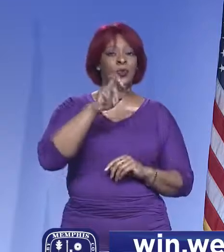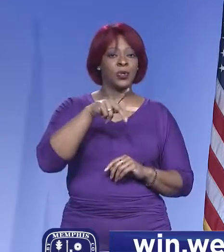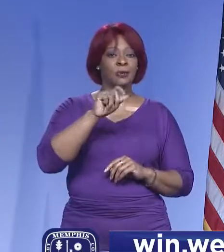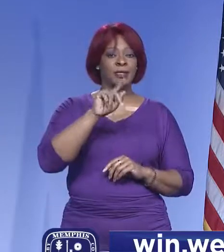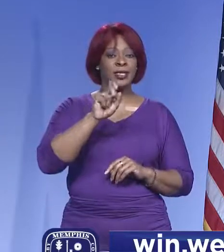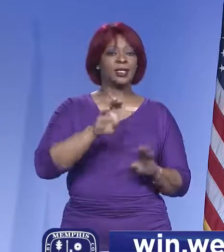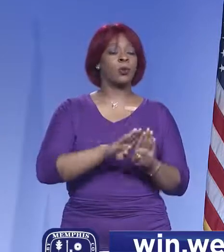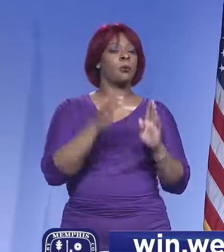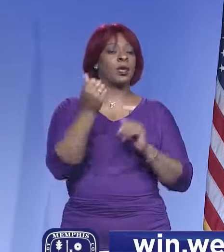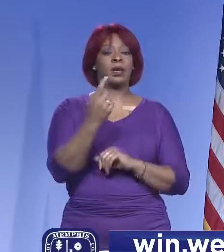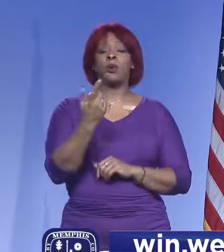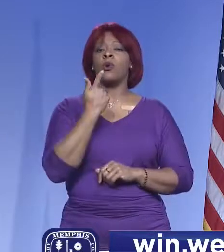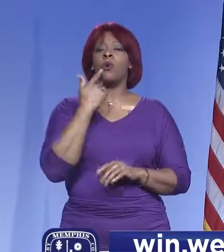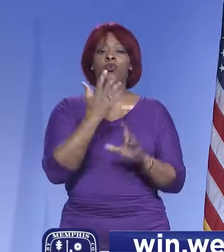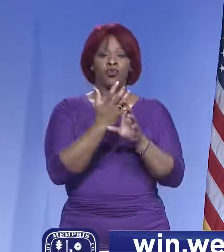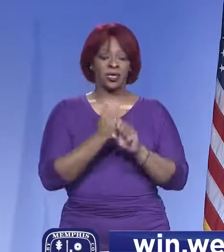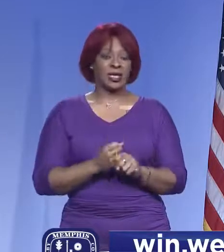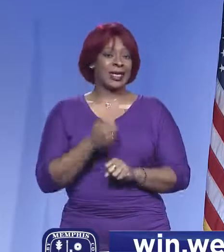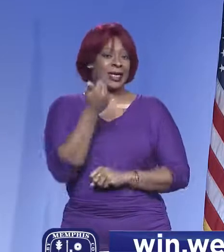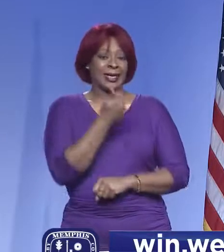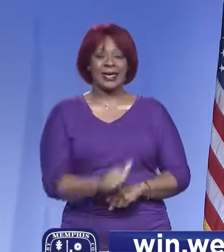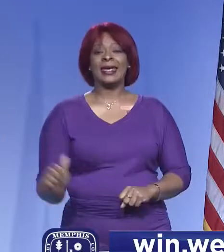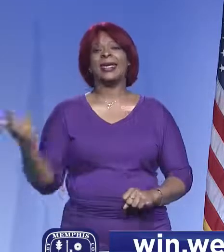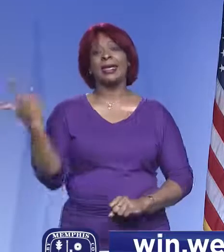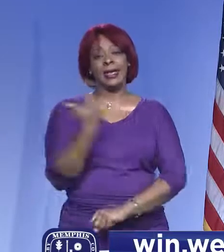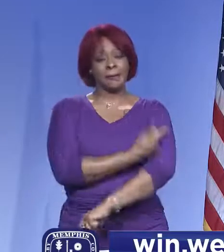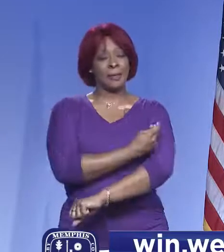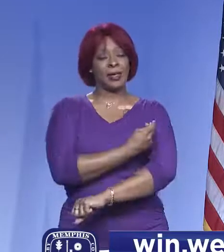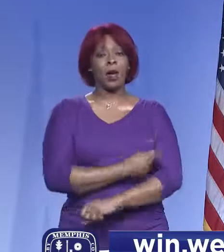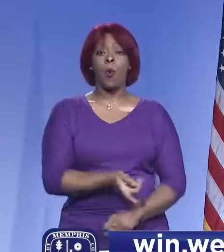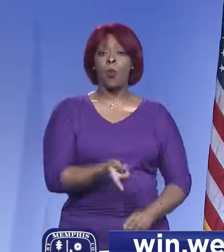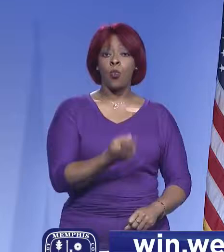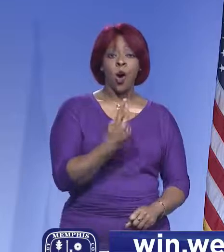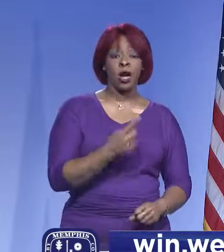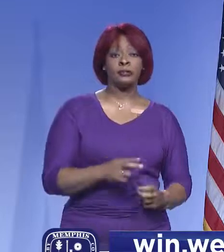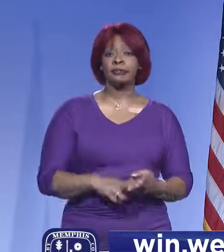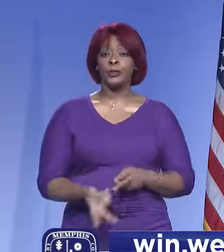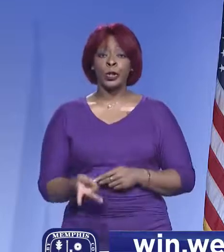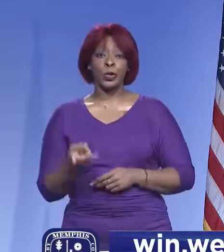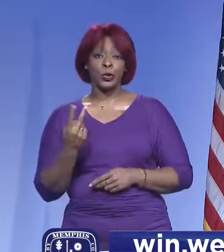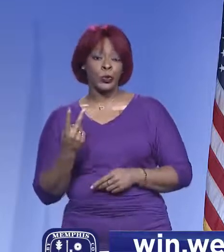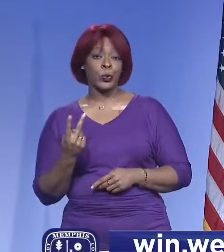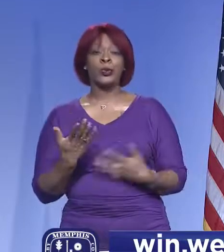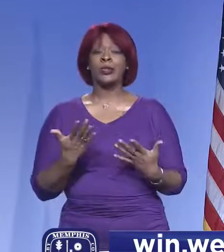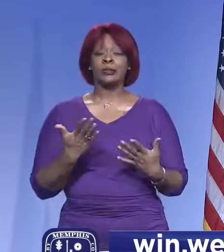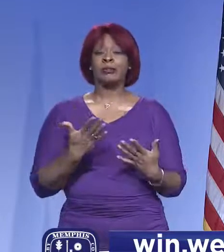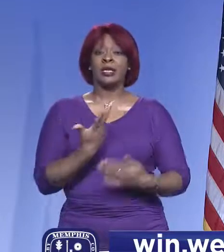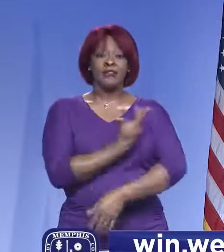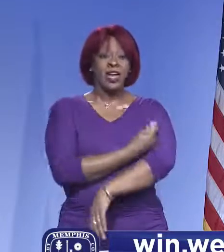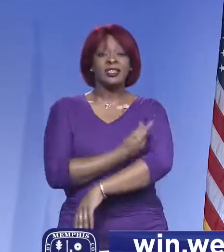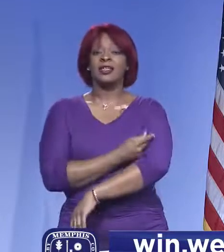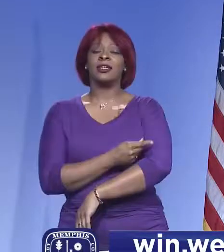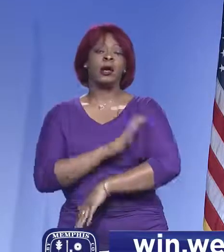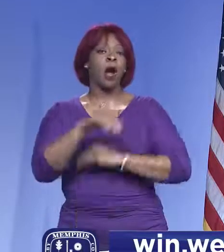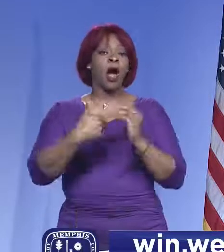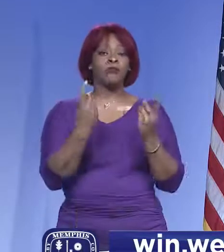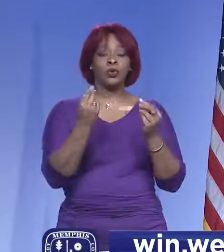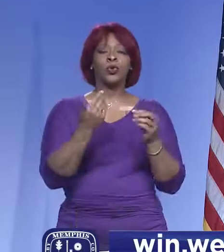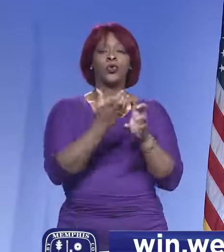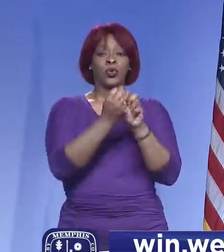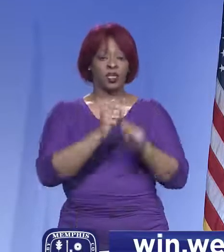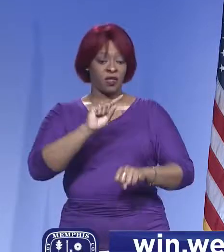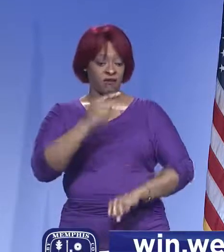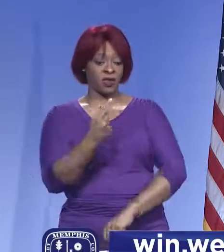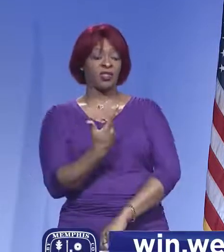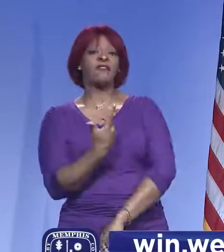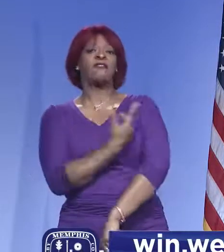is open to anyone who's received any immunization, whether it's 1 or 2 in a series. So all you need to do is receive your